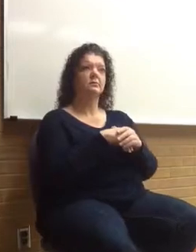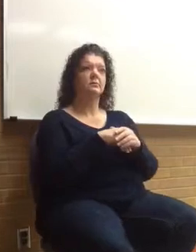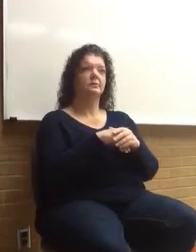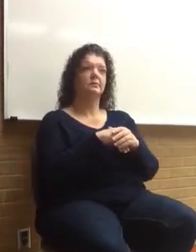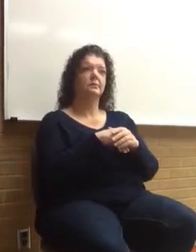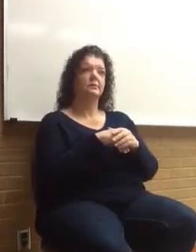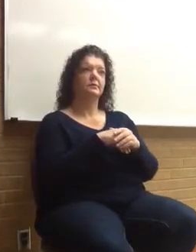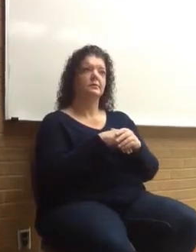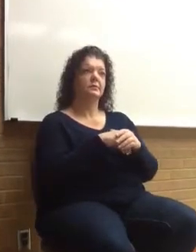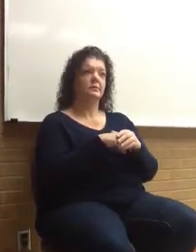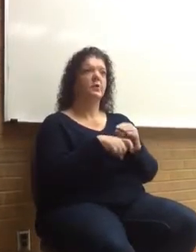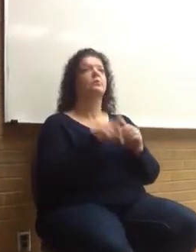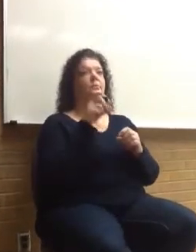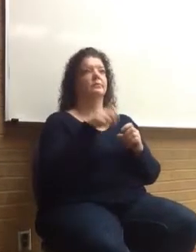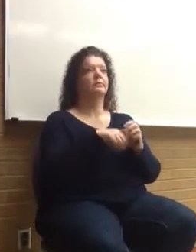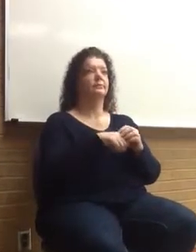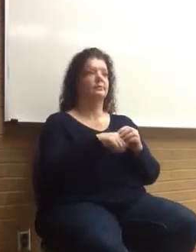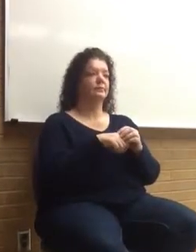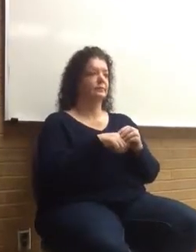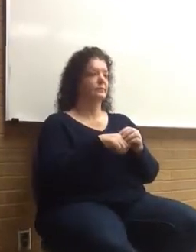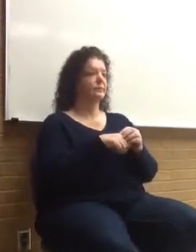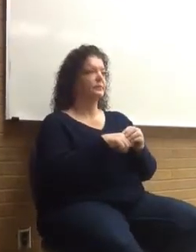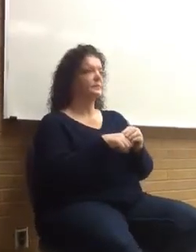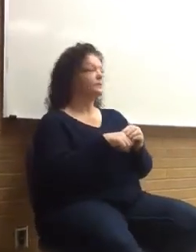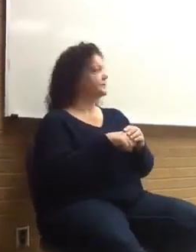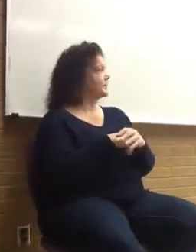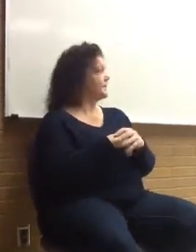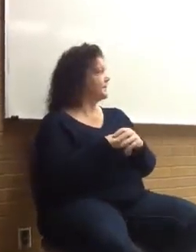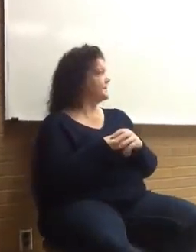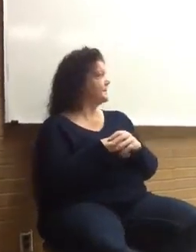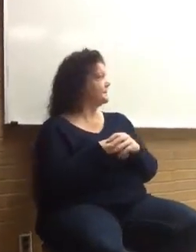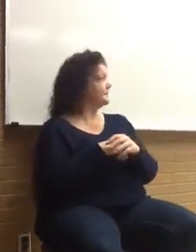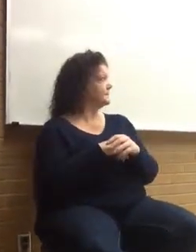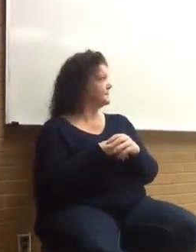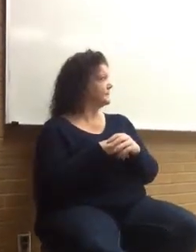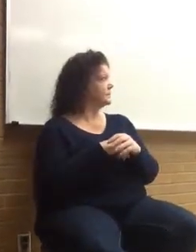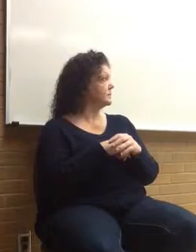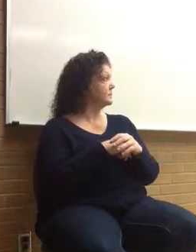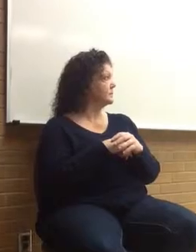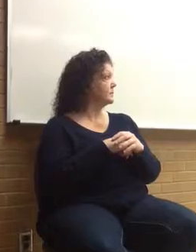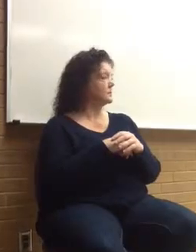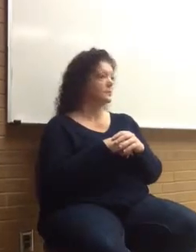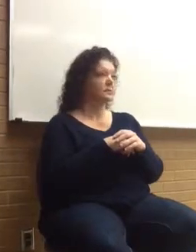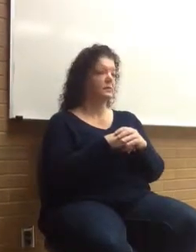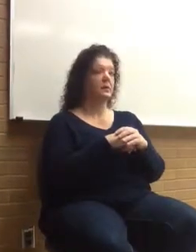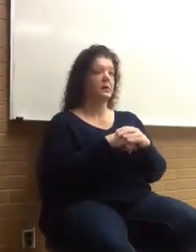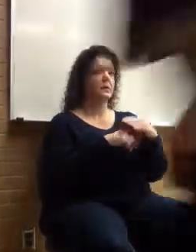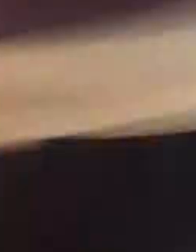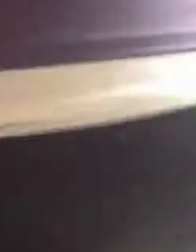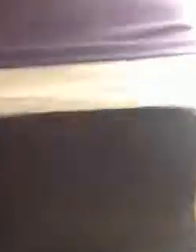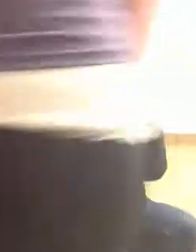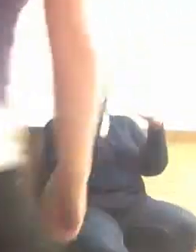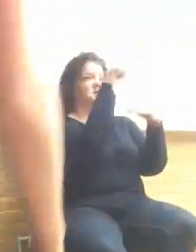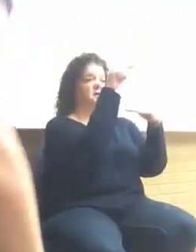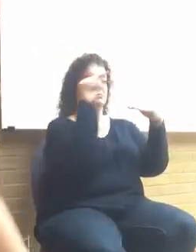said you can put on the side. You remember that? So the one on the top and the one on the side is the same thing, but not the one on the bottom. So you